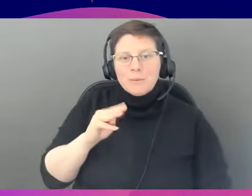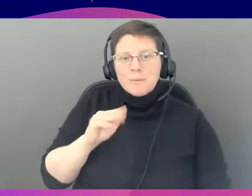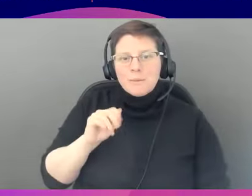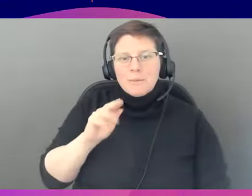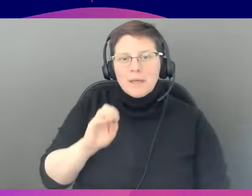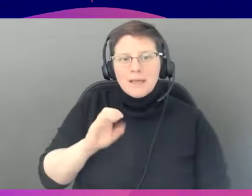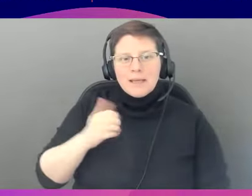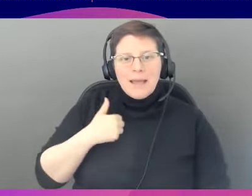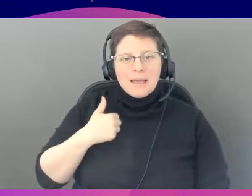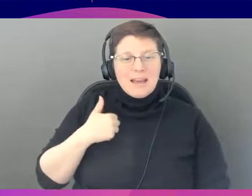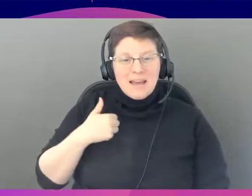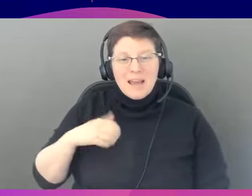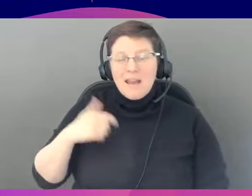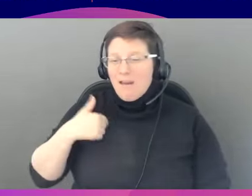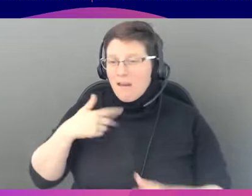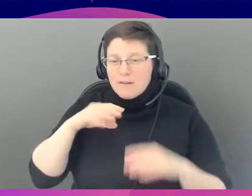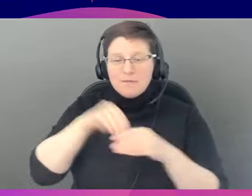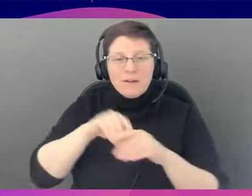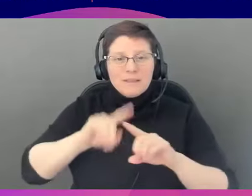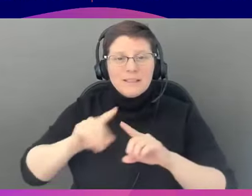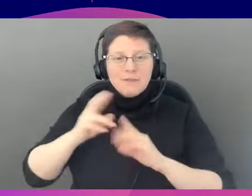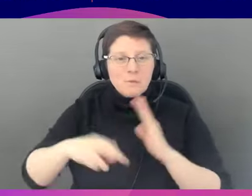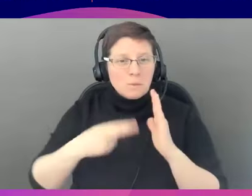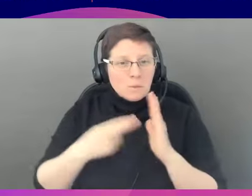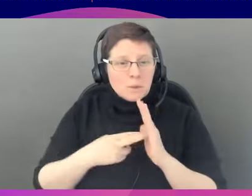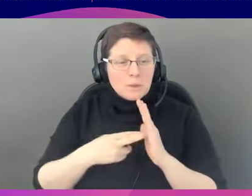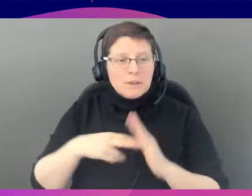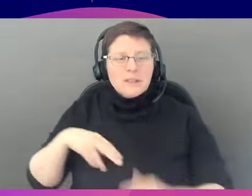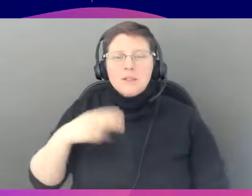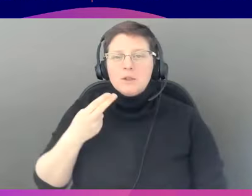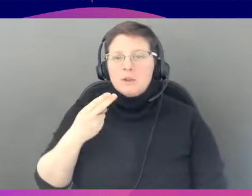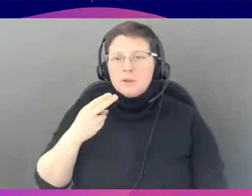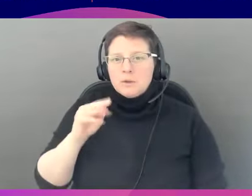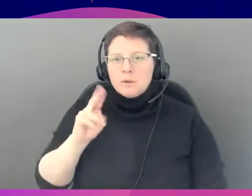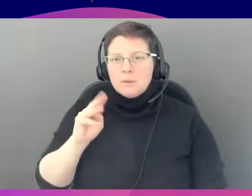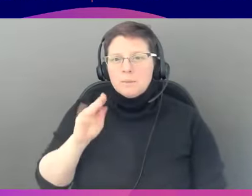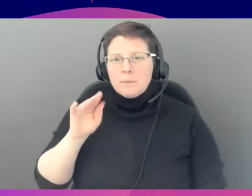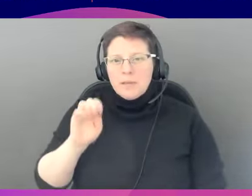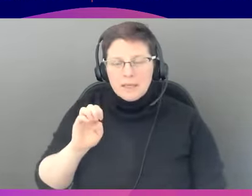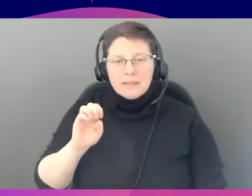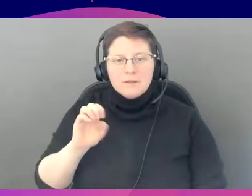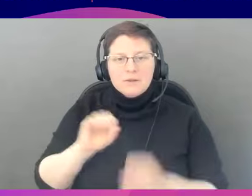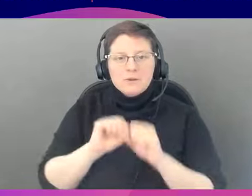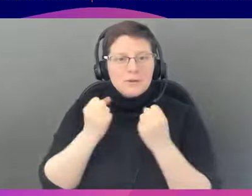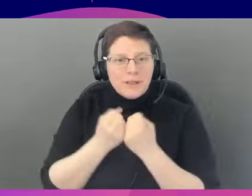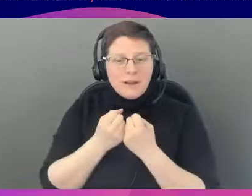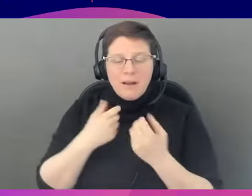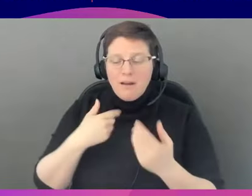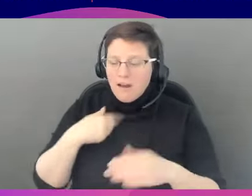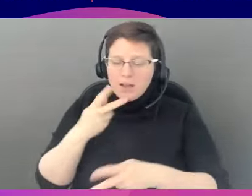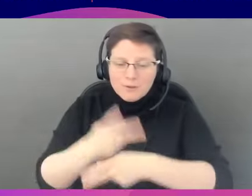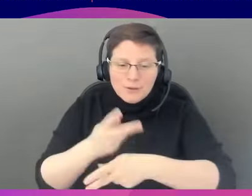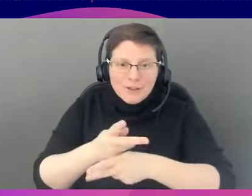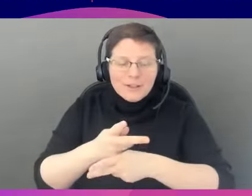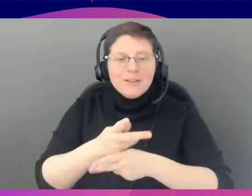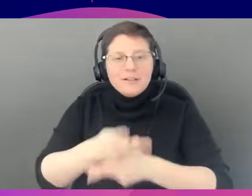Humane Society organization, including animal care and administrative roles, and with the adjoining